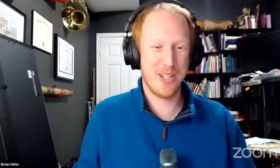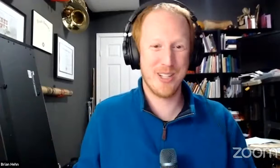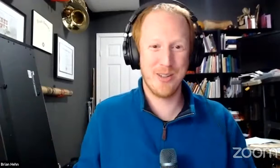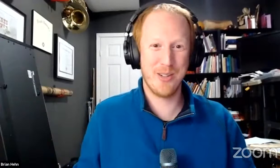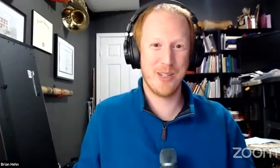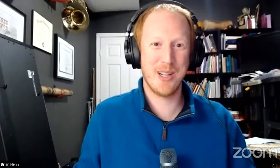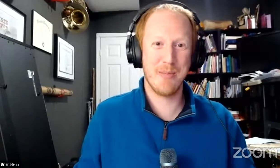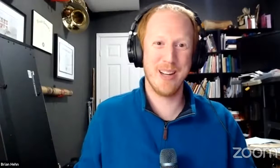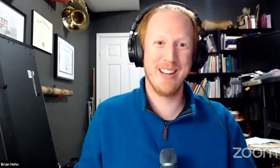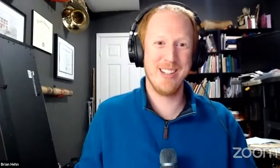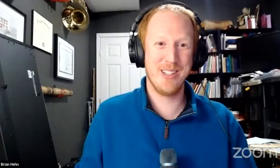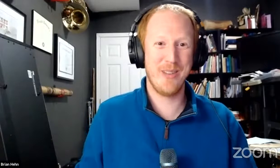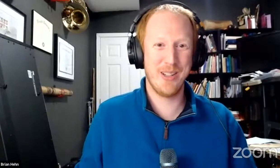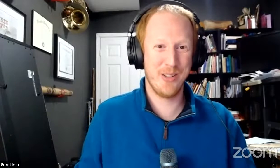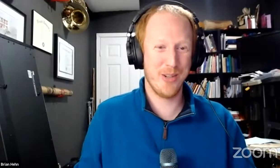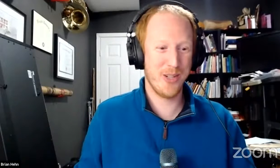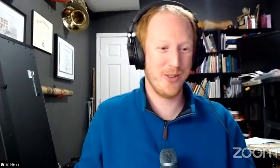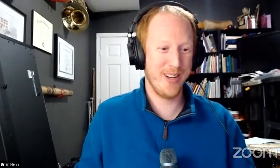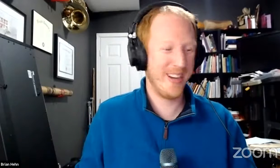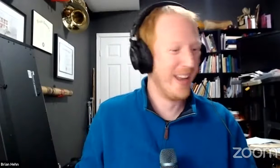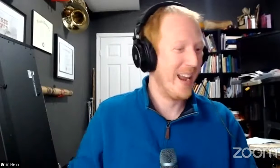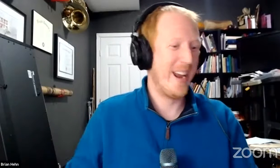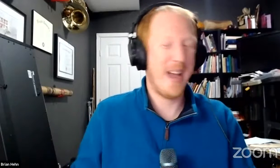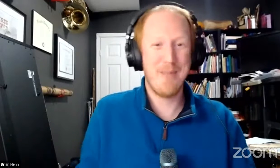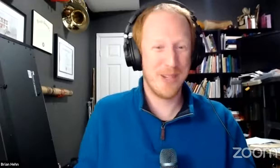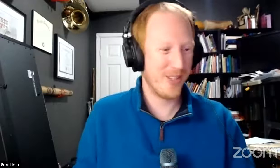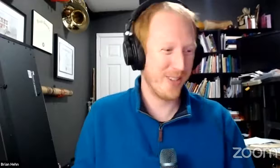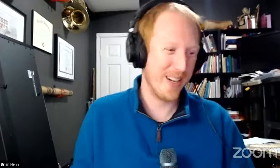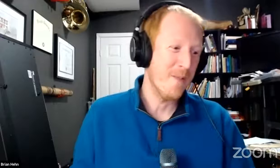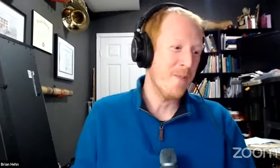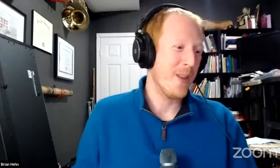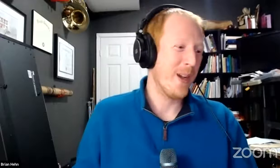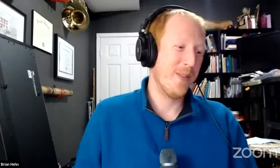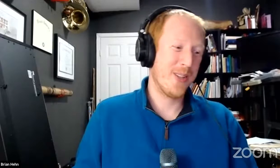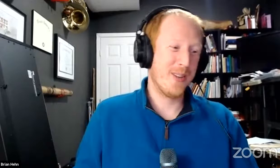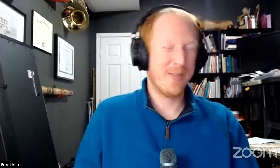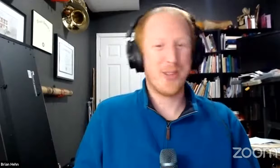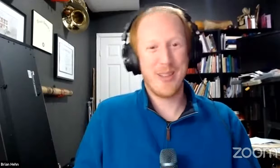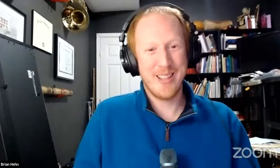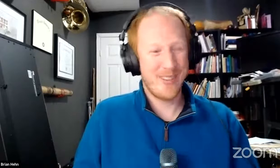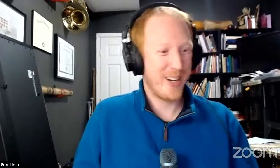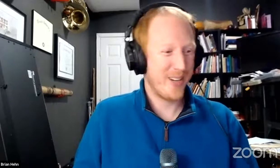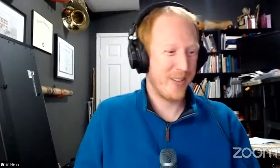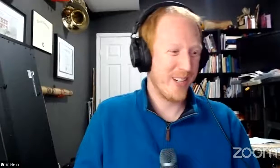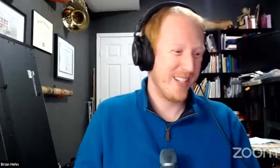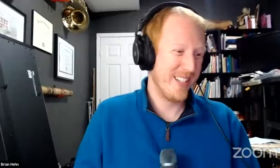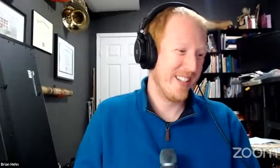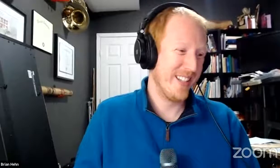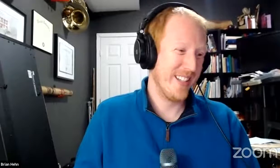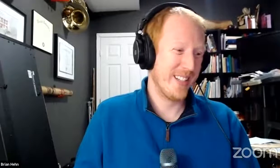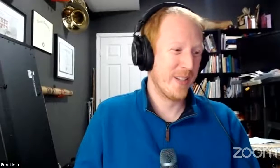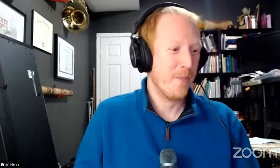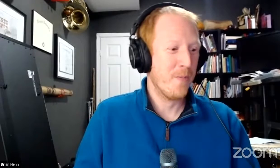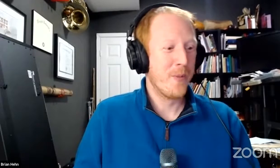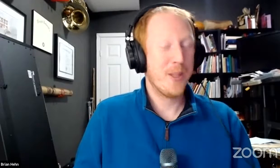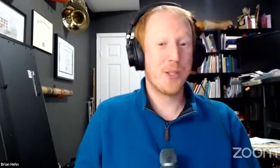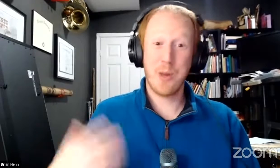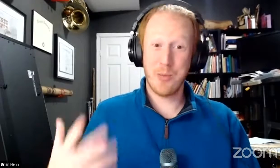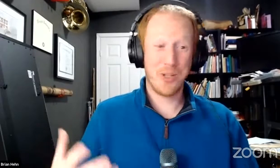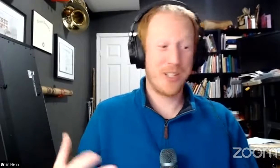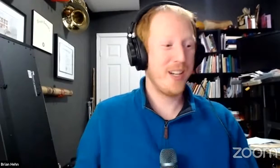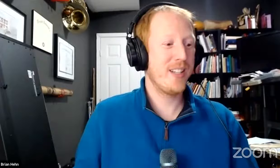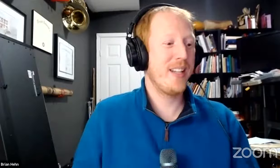feet away. For lo, the days are hastening on, by